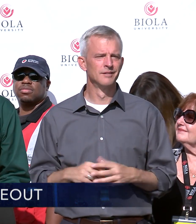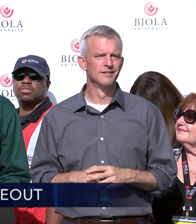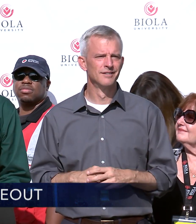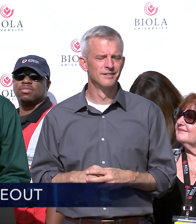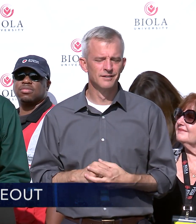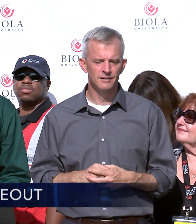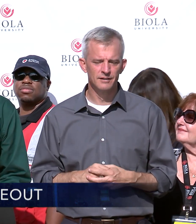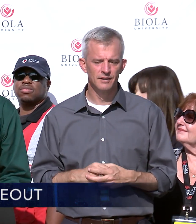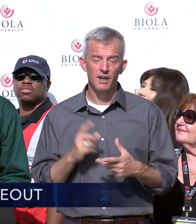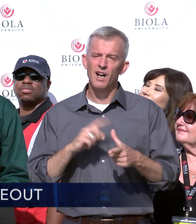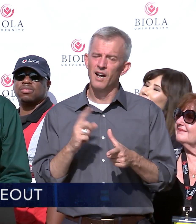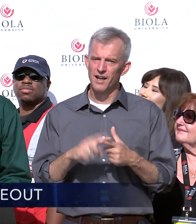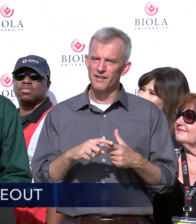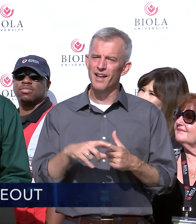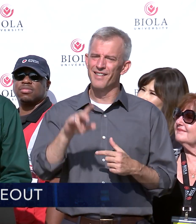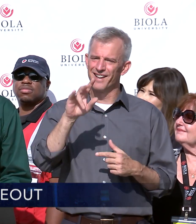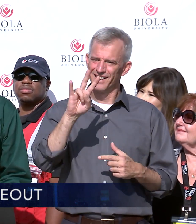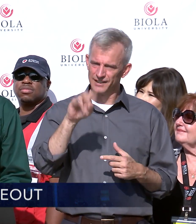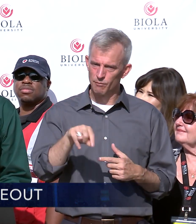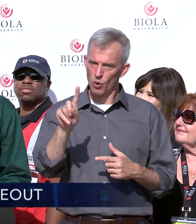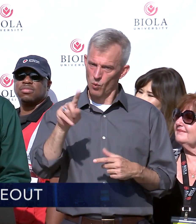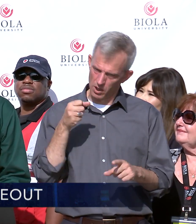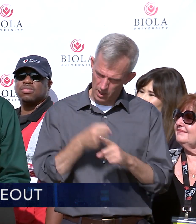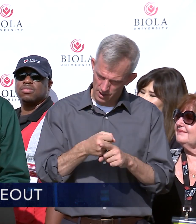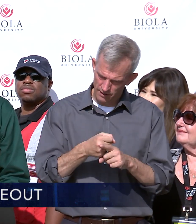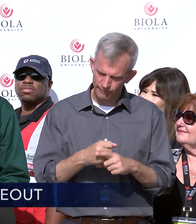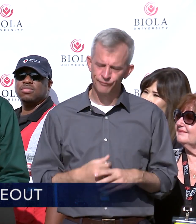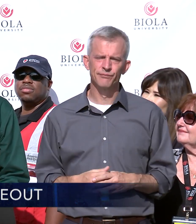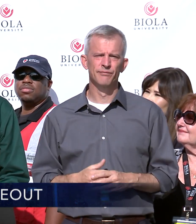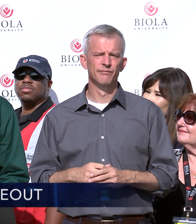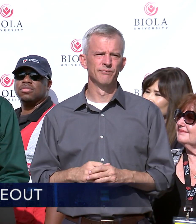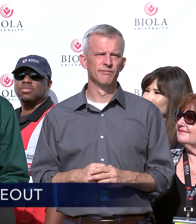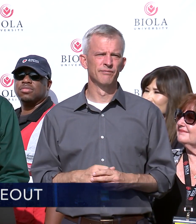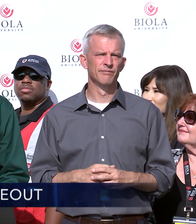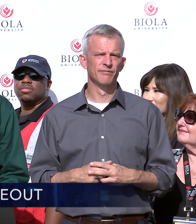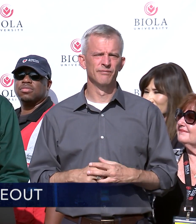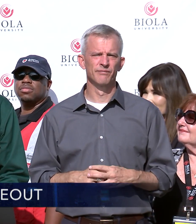Then, the magnitude 7.1 hit.